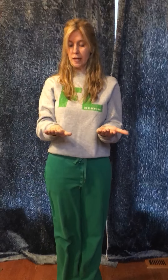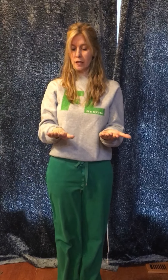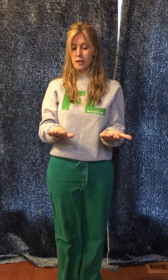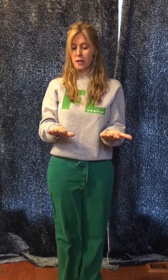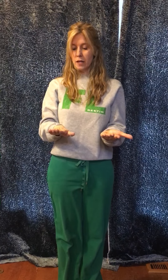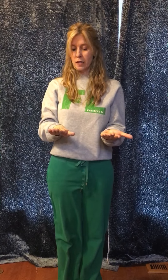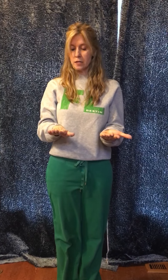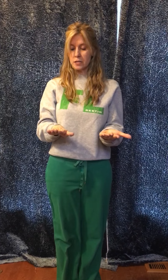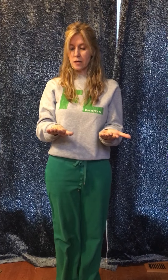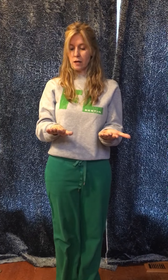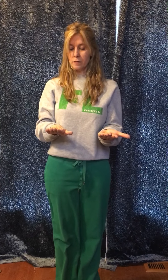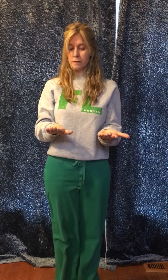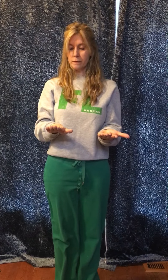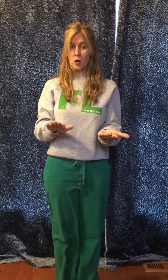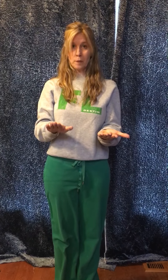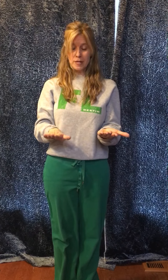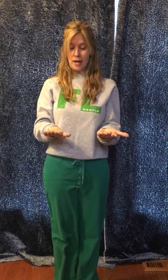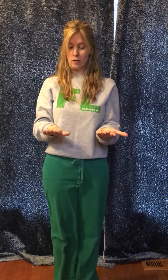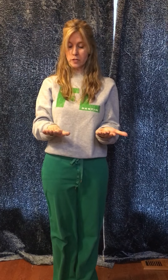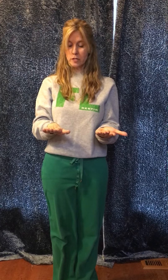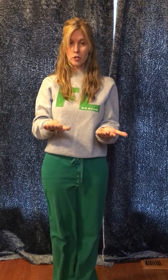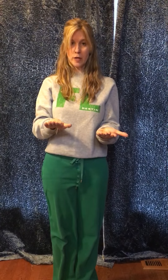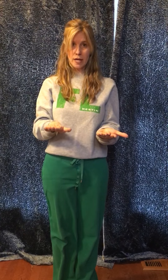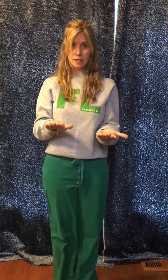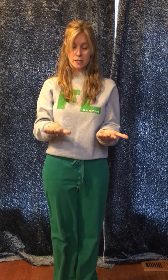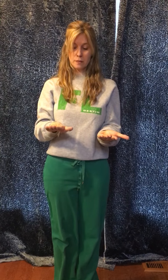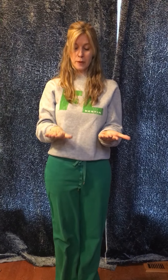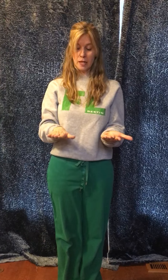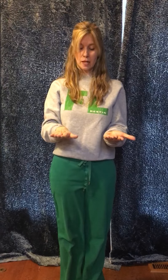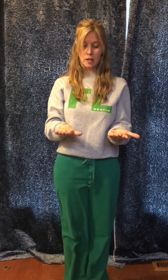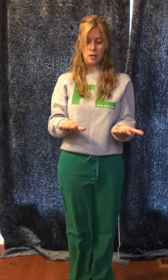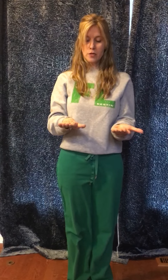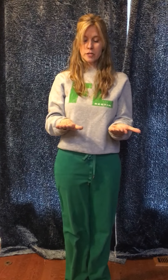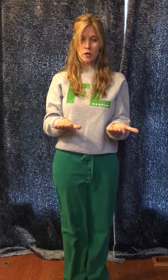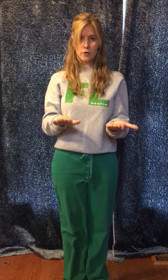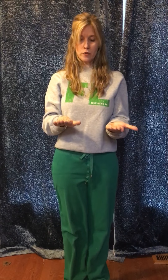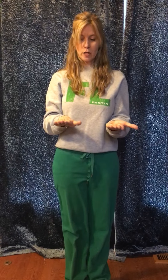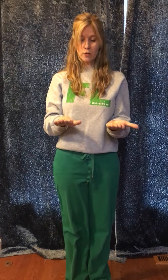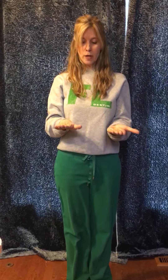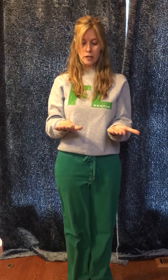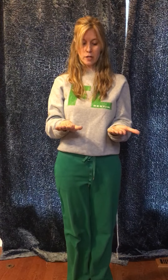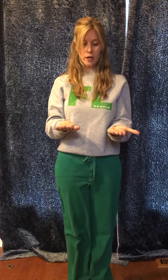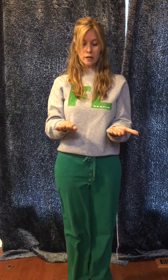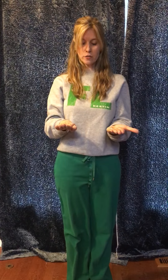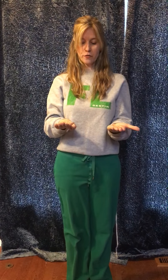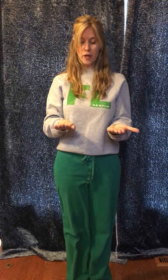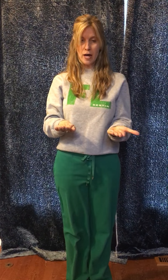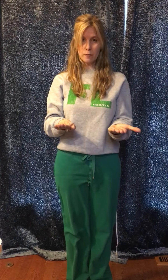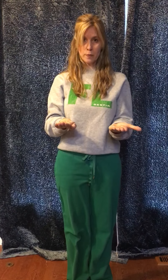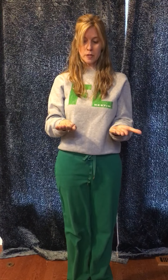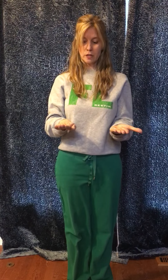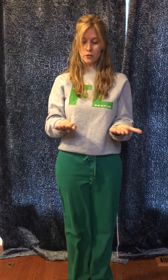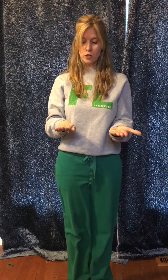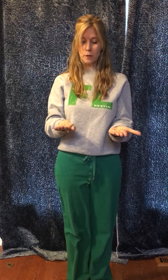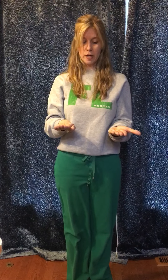hand is palm down so that you can see the pink. So if you're doing it correctly, your hands are flat, perpendicular to your body,